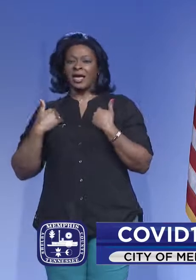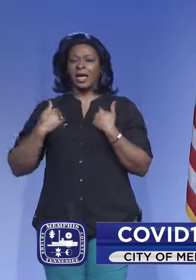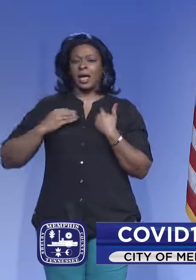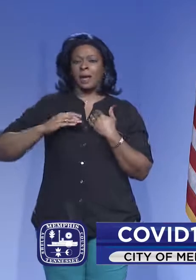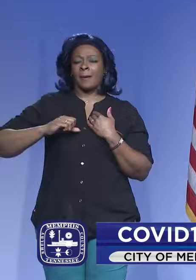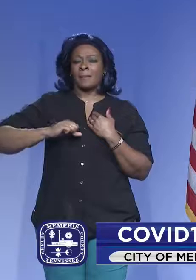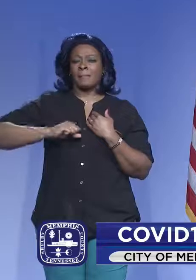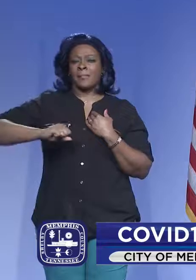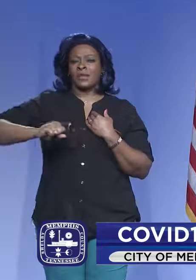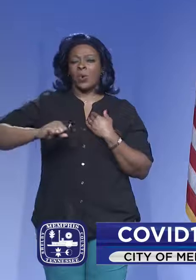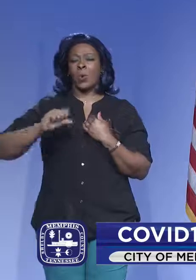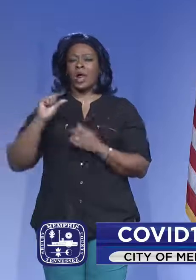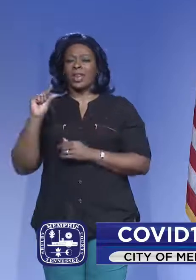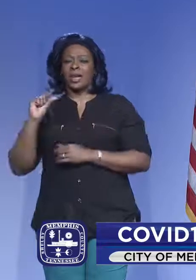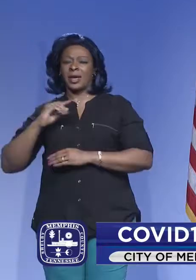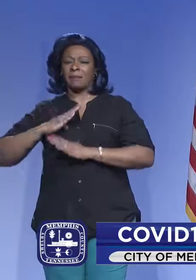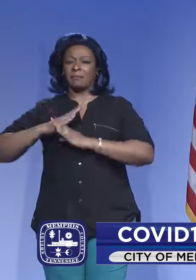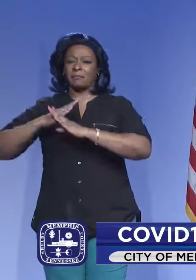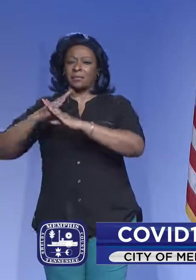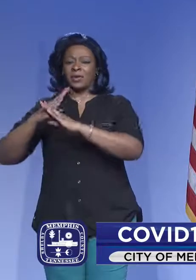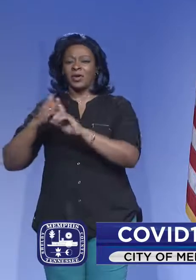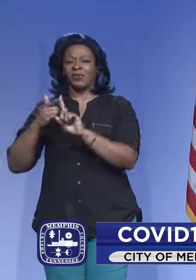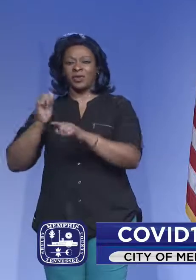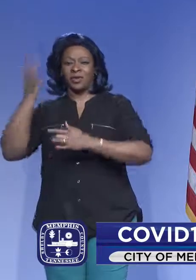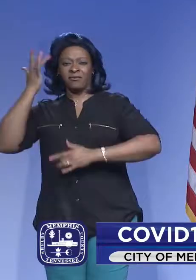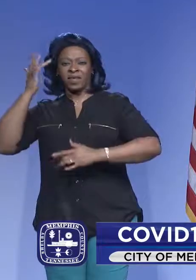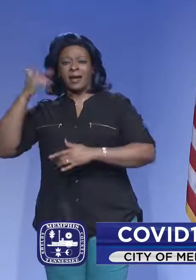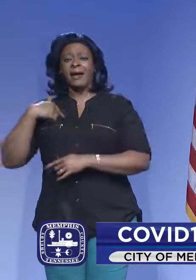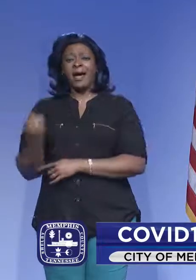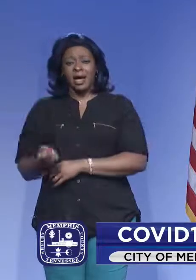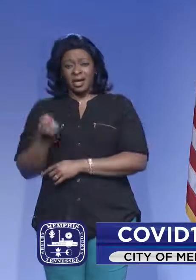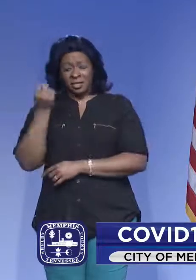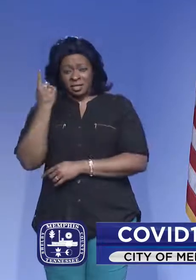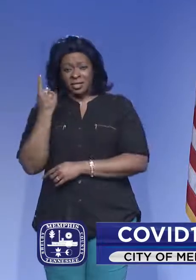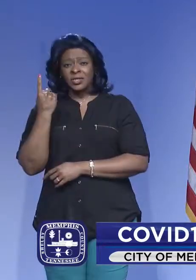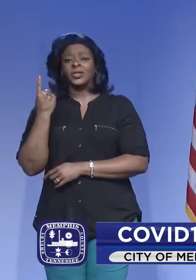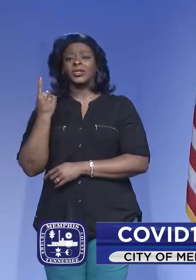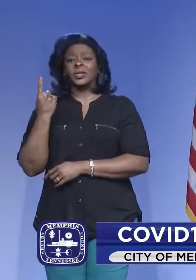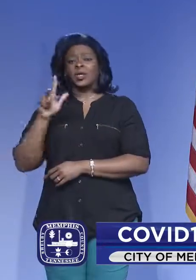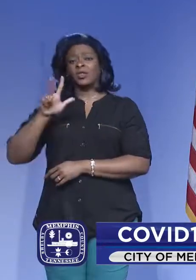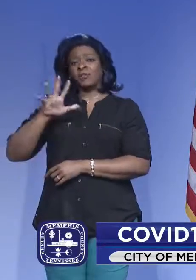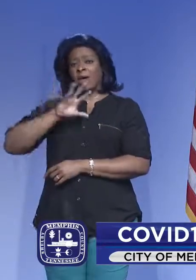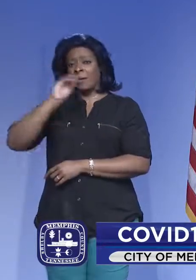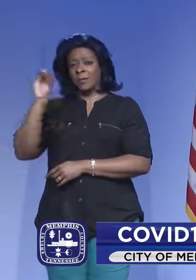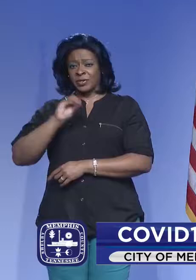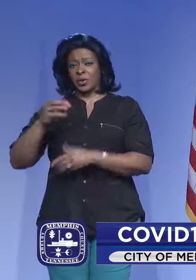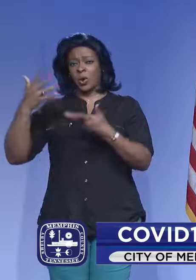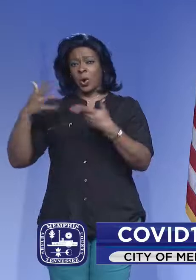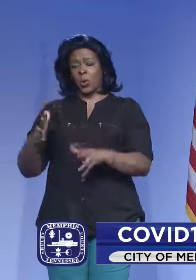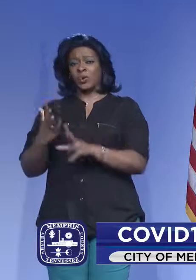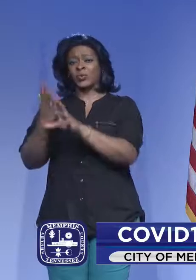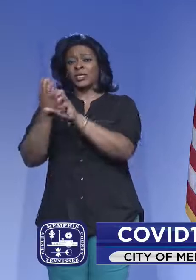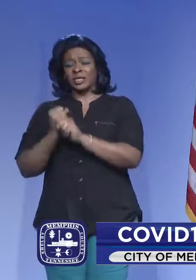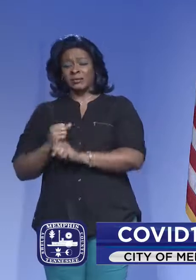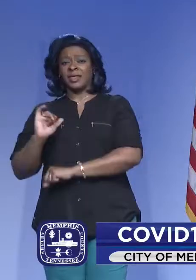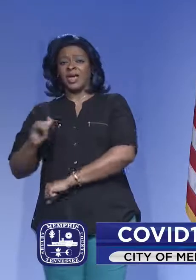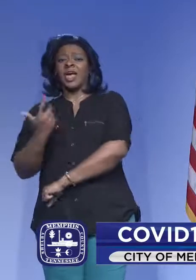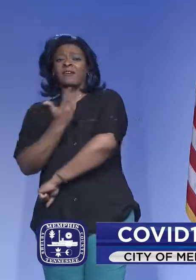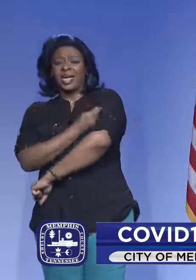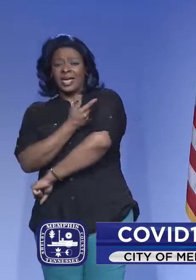or partial immunity figure. I understand that 35% have received some